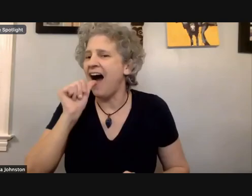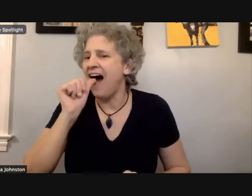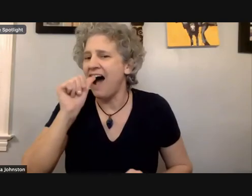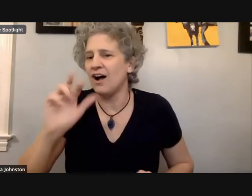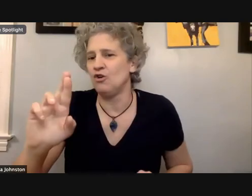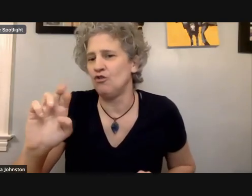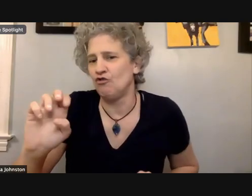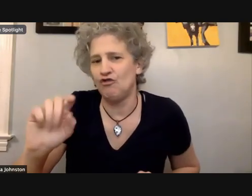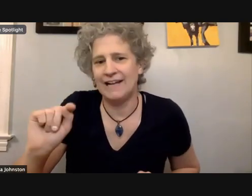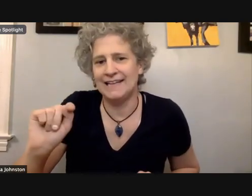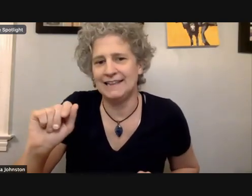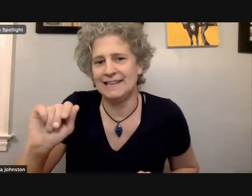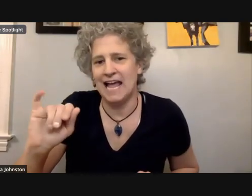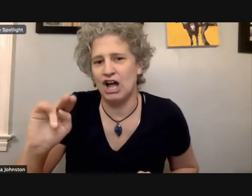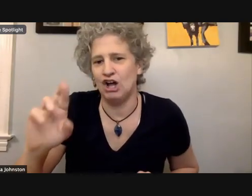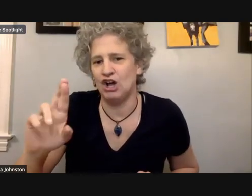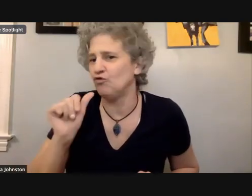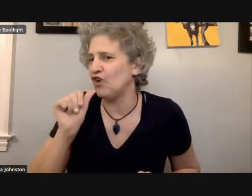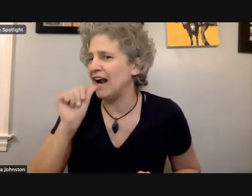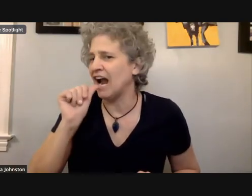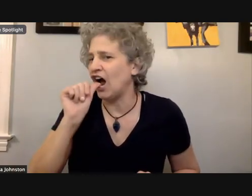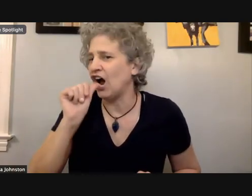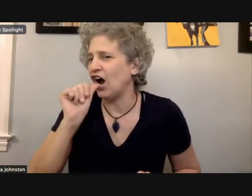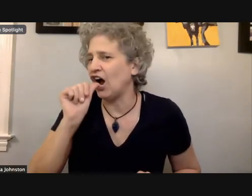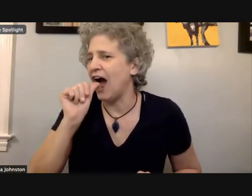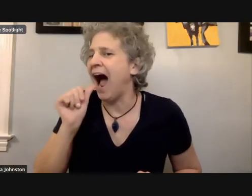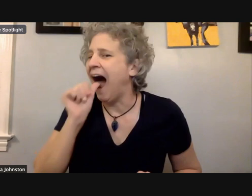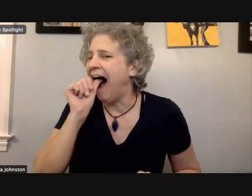Just explaining that. Retainer,